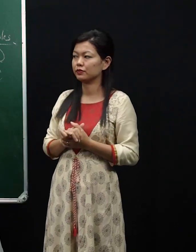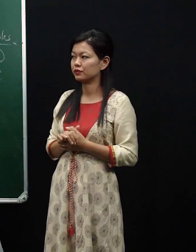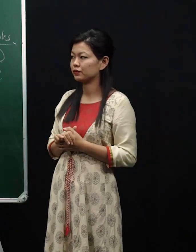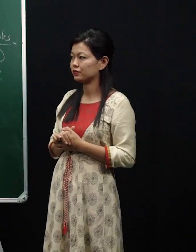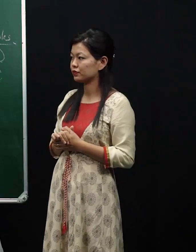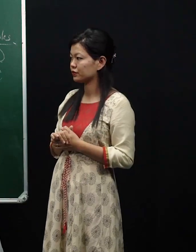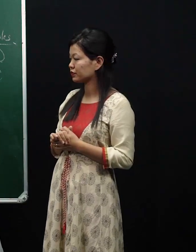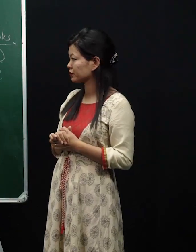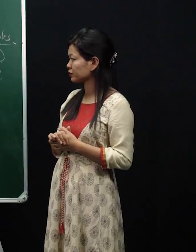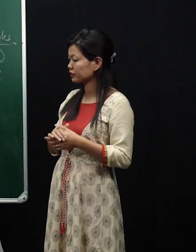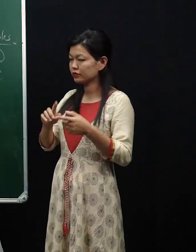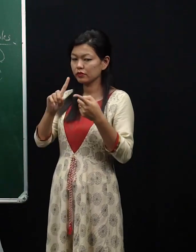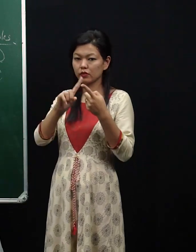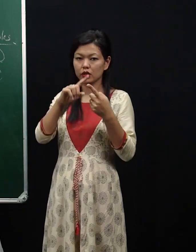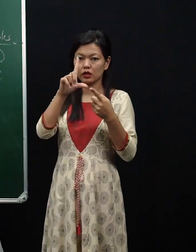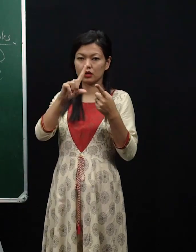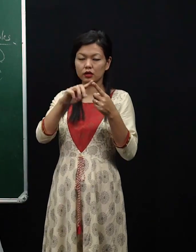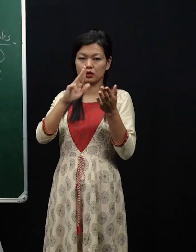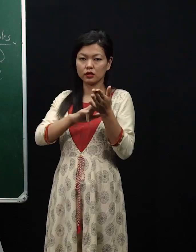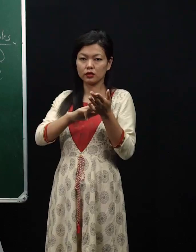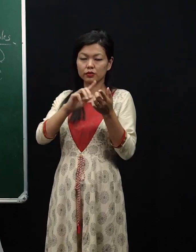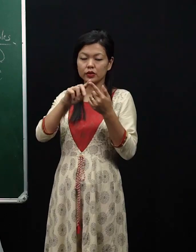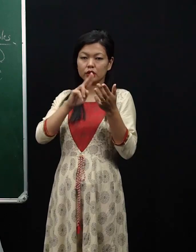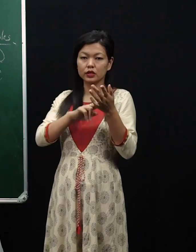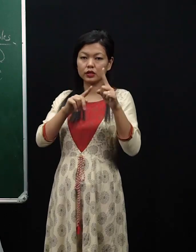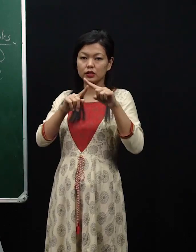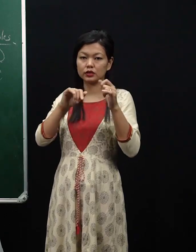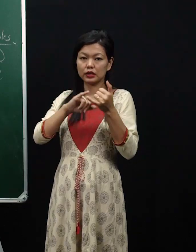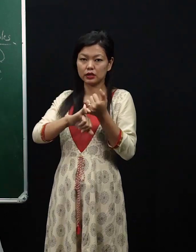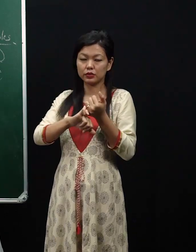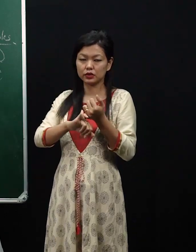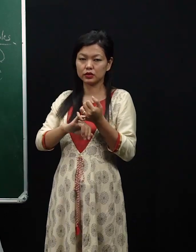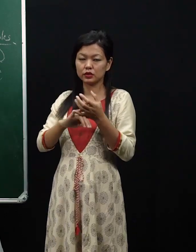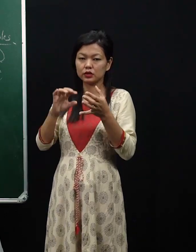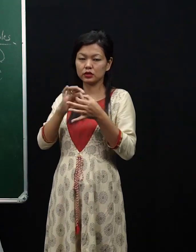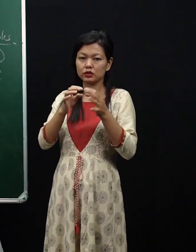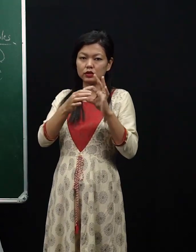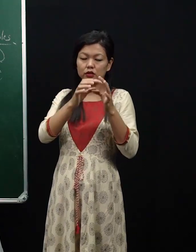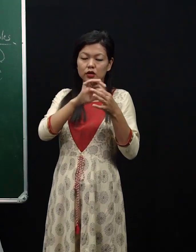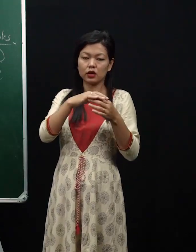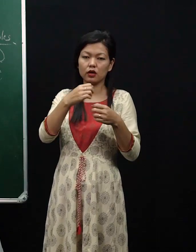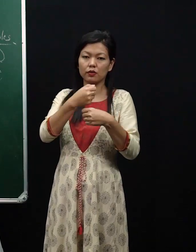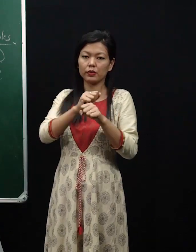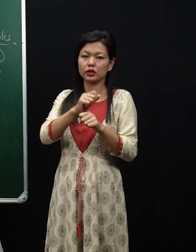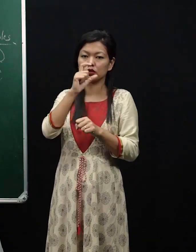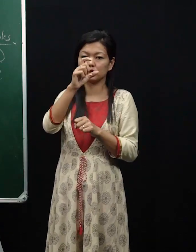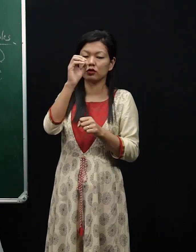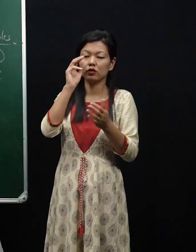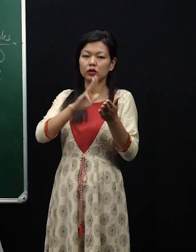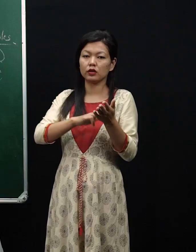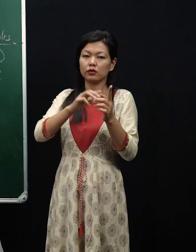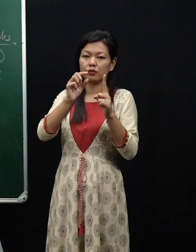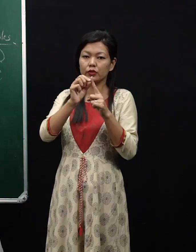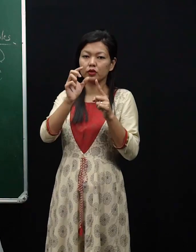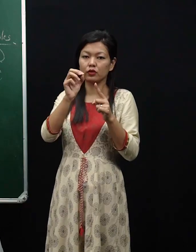a compound, right? Elements, they combine to form a compound. But